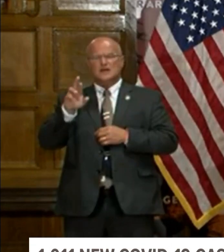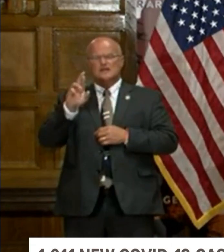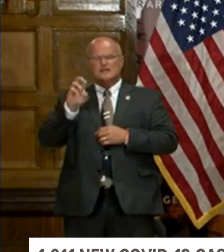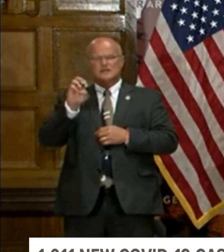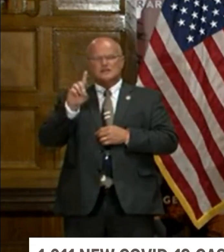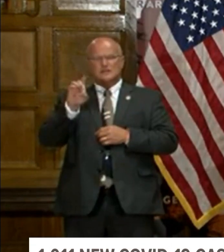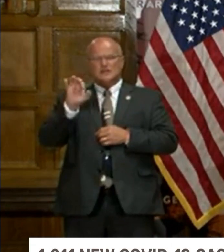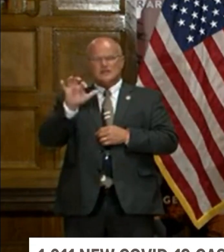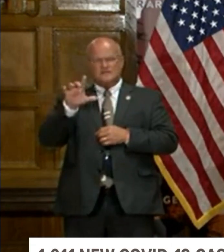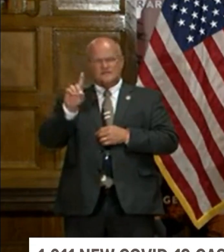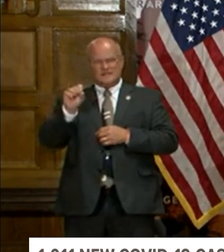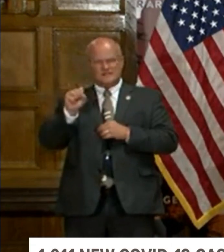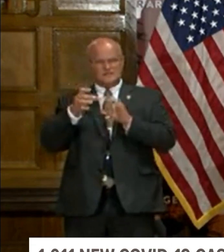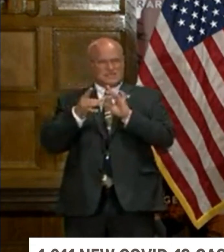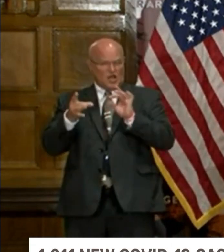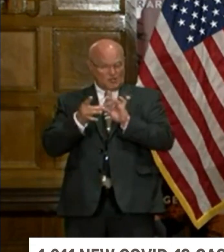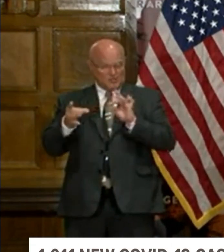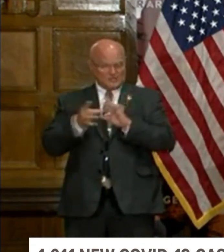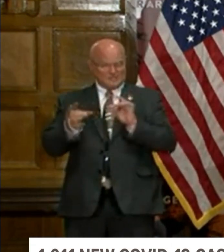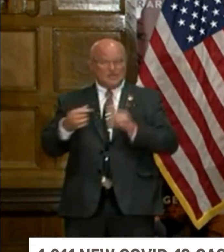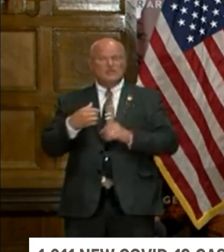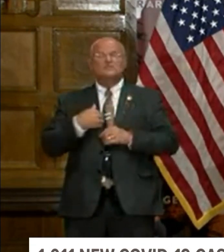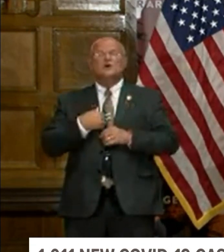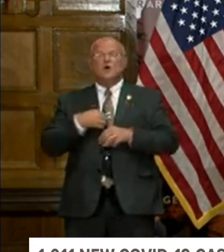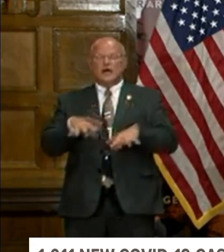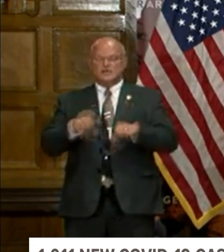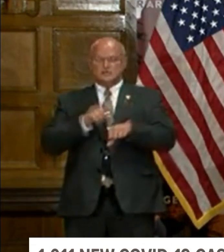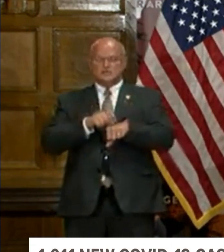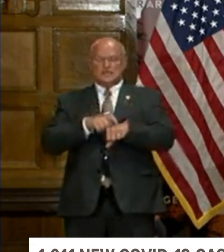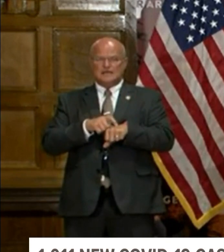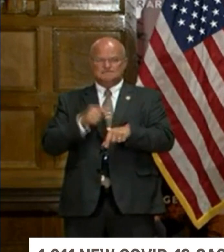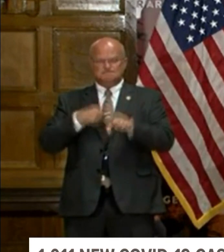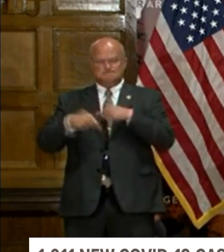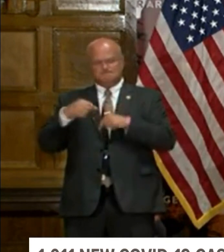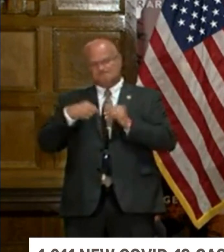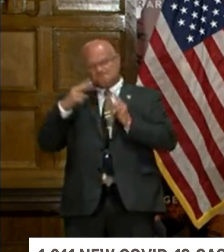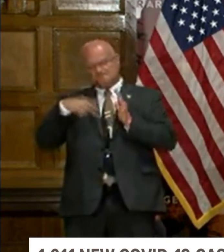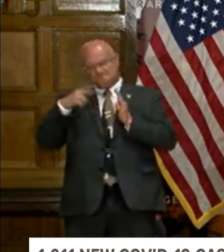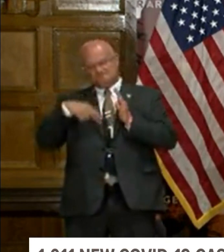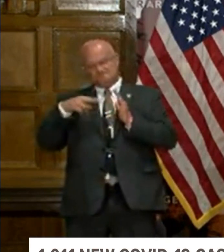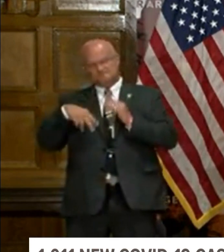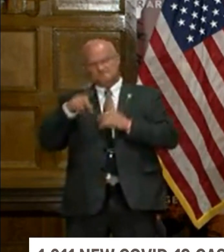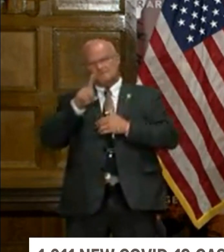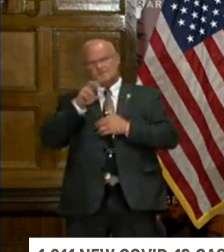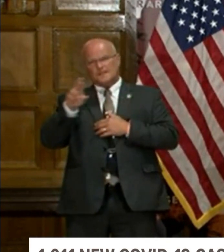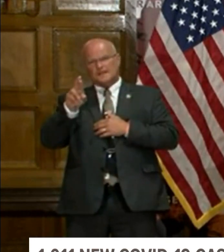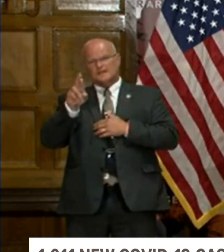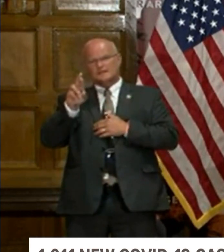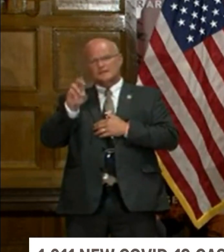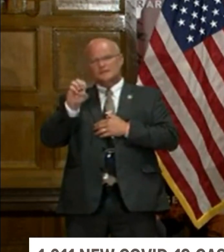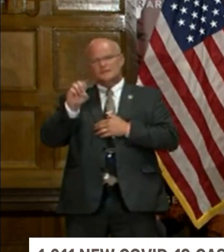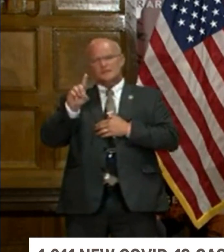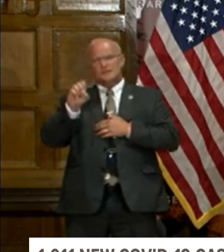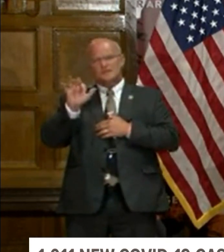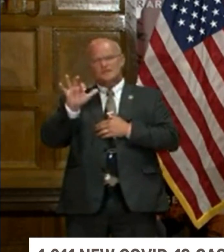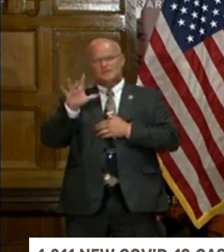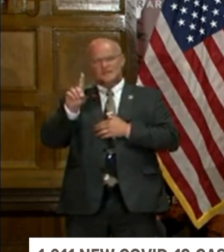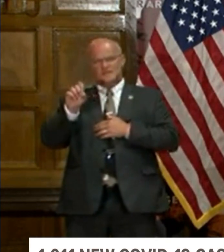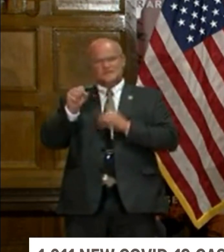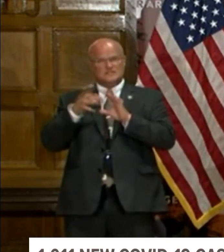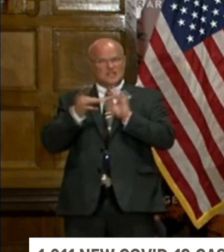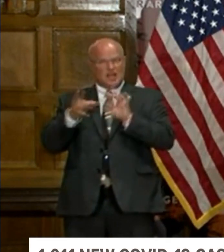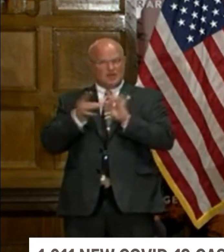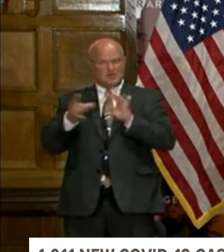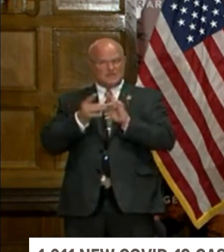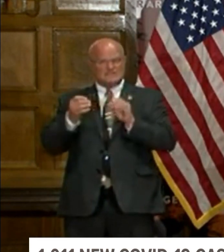Redfield's comments. And so I did take time to go back and look at Dr. Redfield's comments that was made